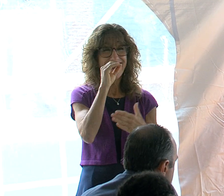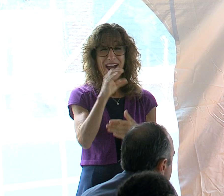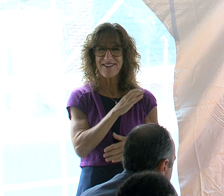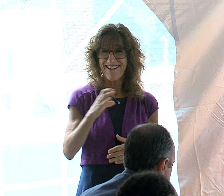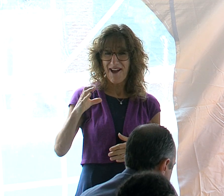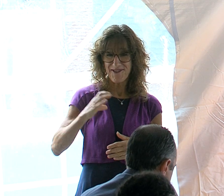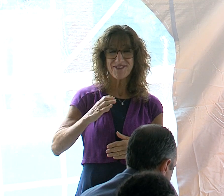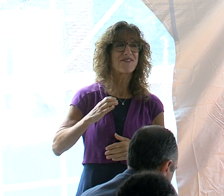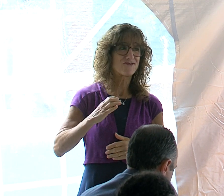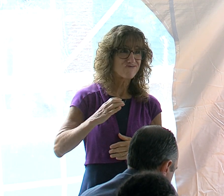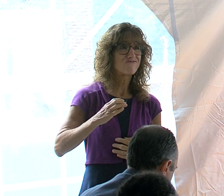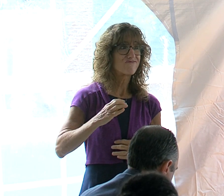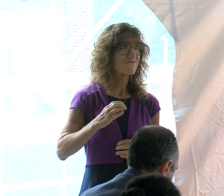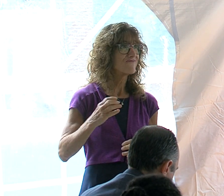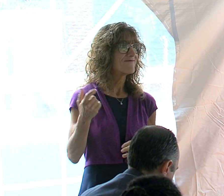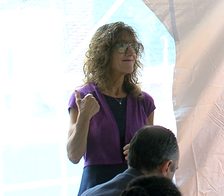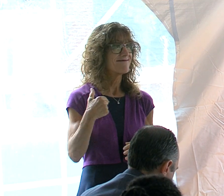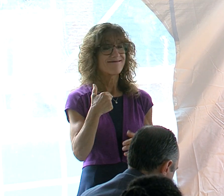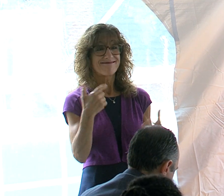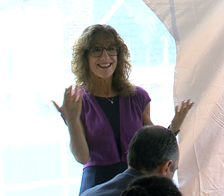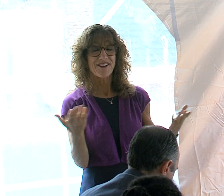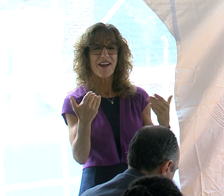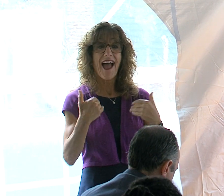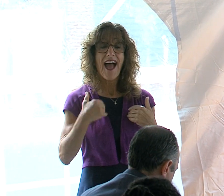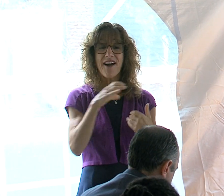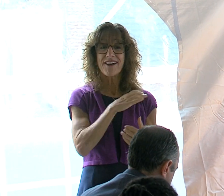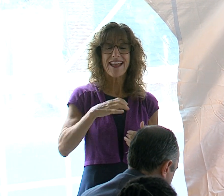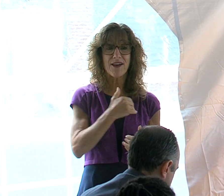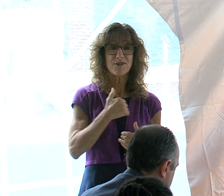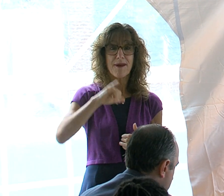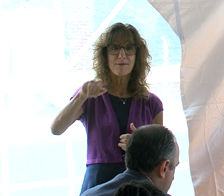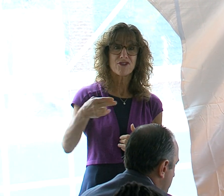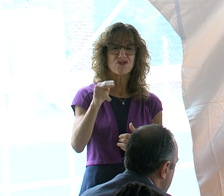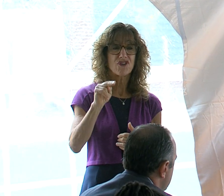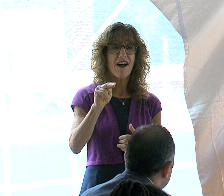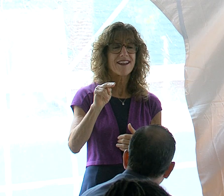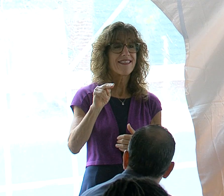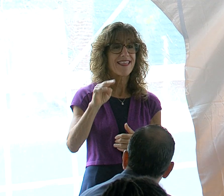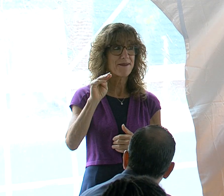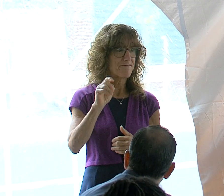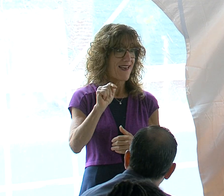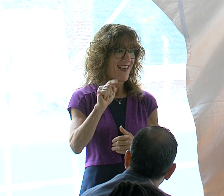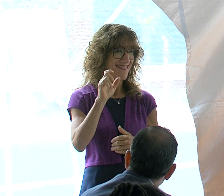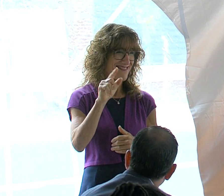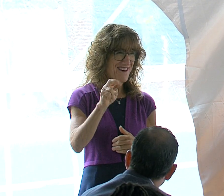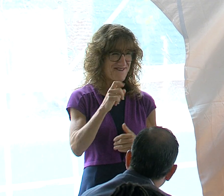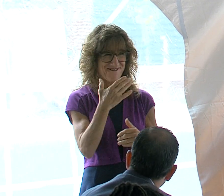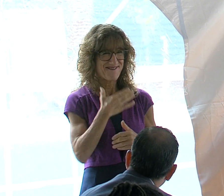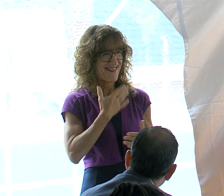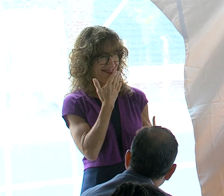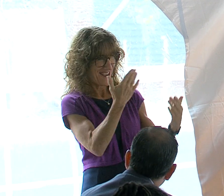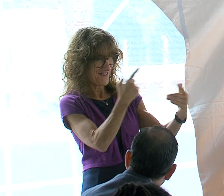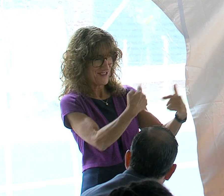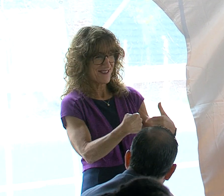council. And we're joined here today by Council Member Jonathan Medlock. Thank you for joining us